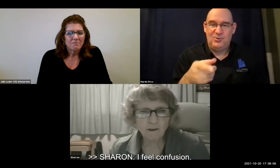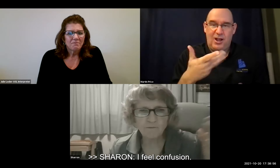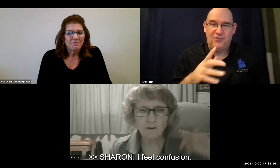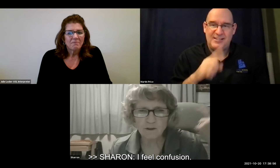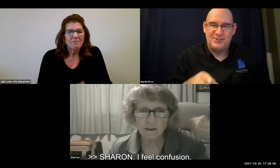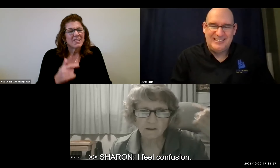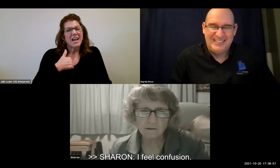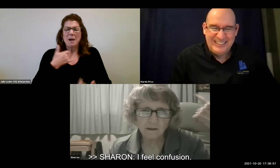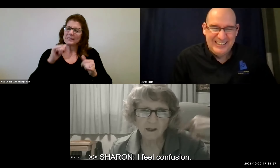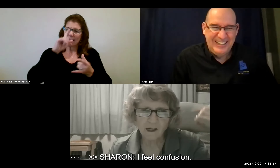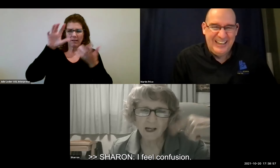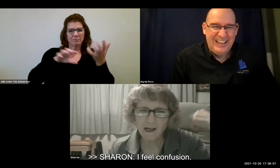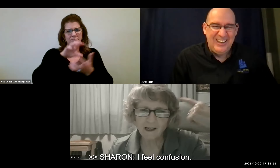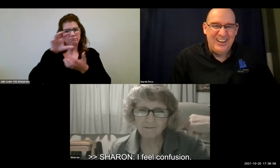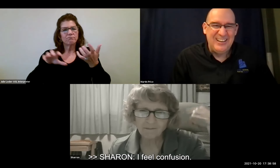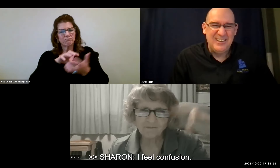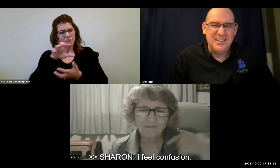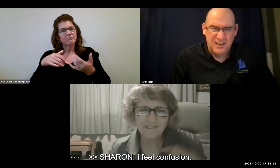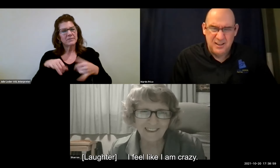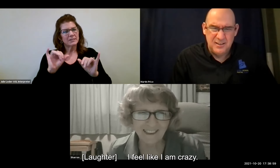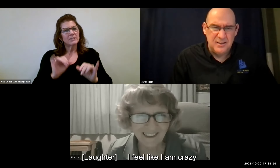Feel confusion.